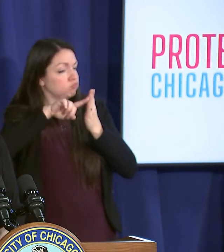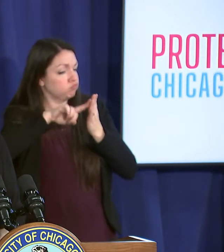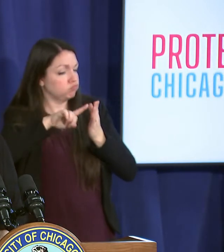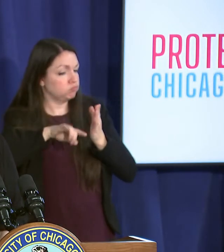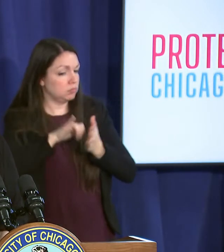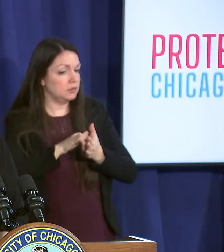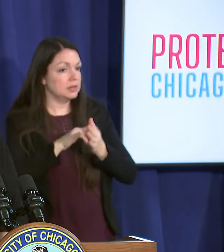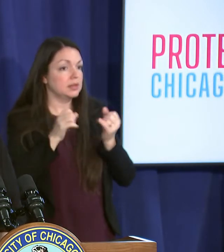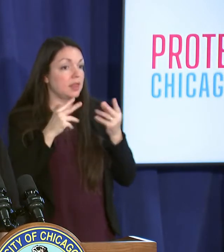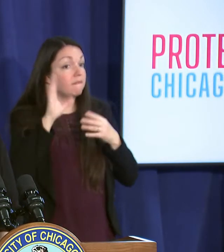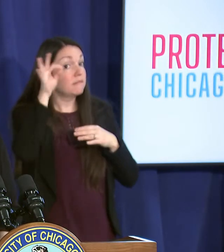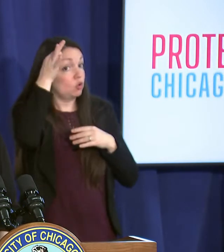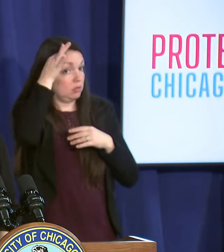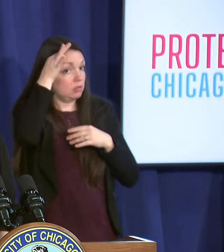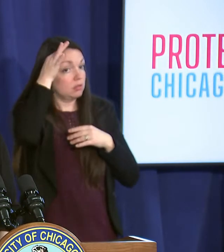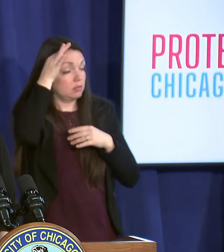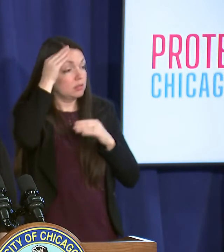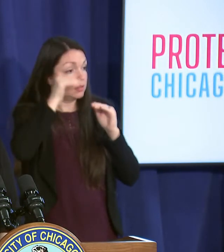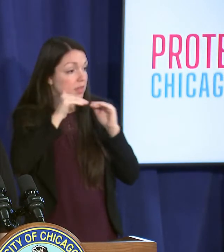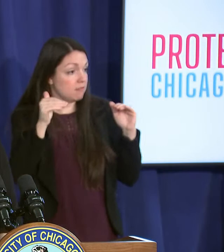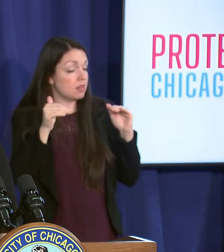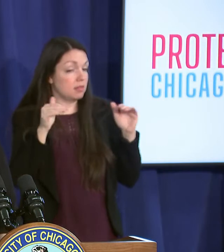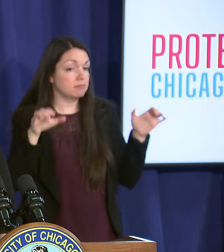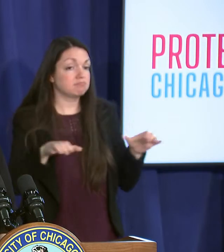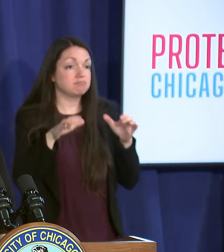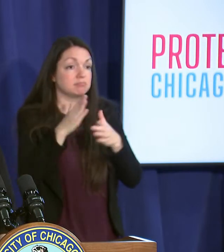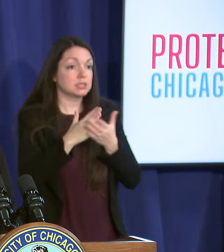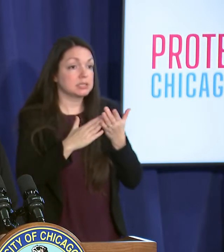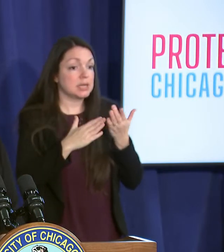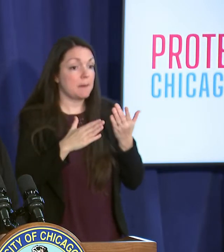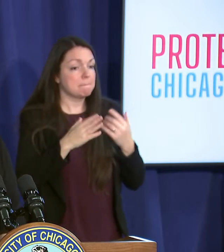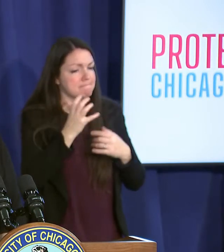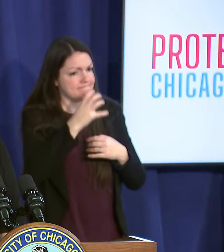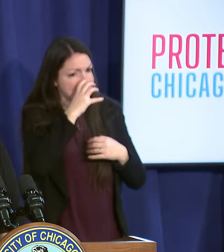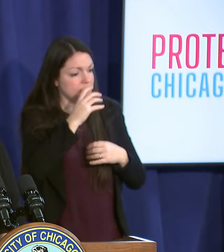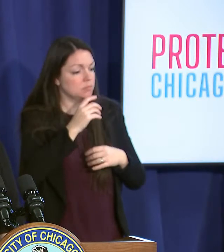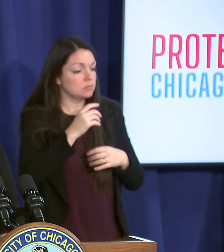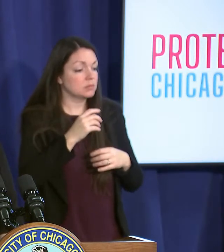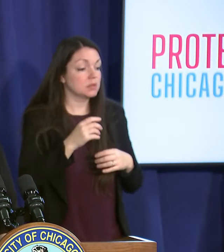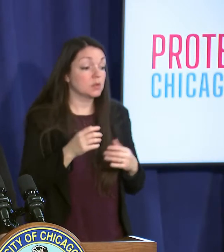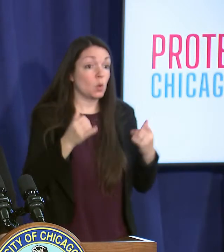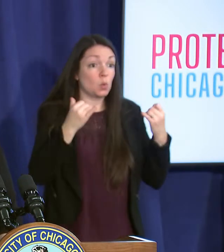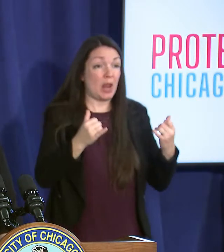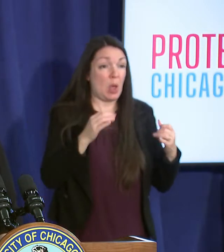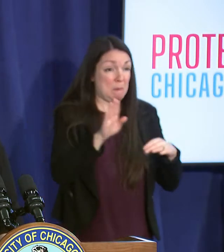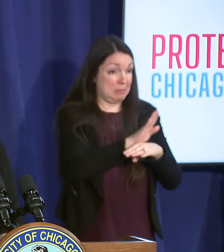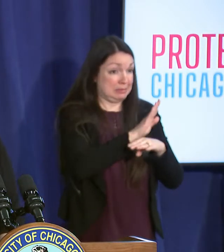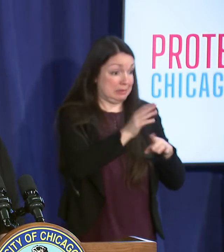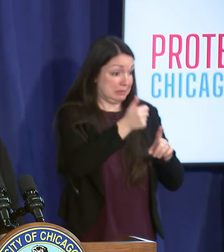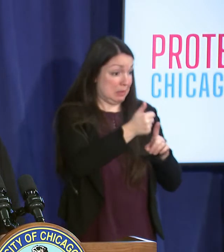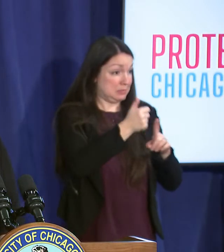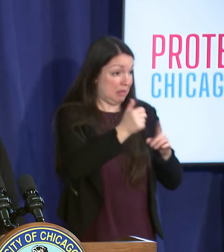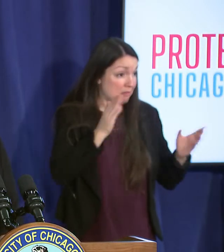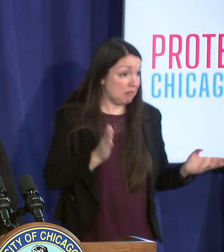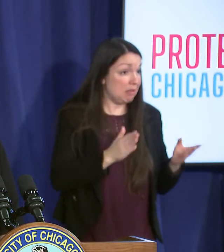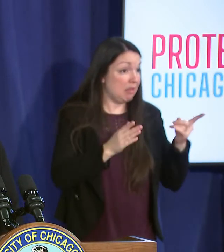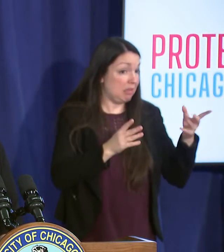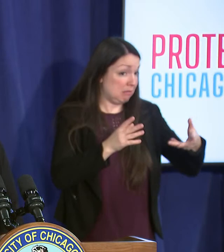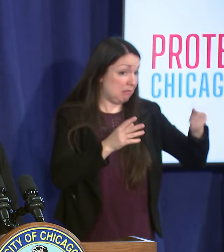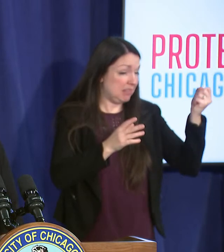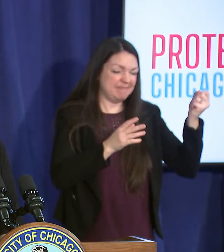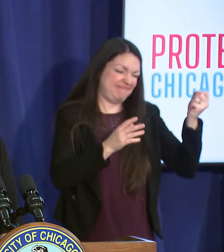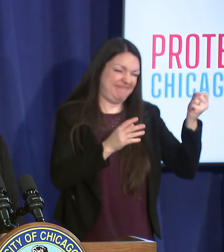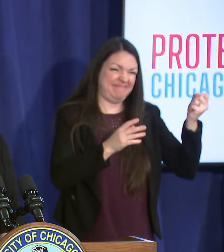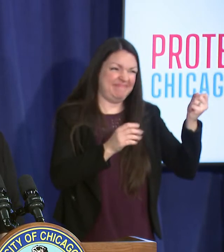it is federal, and they have done some crackdowns of some of these. I would not really encourage businesses to be confiscating per